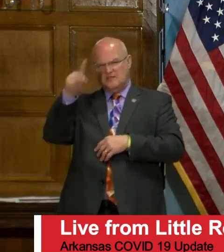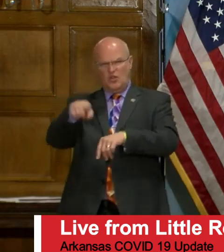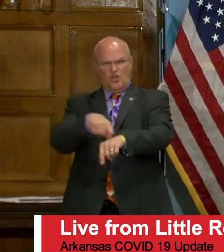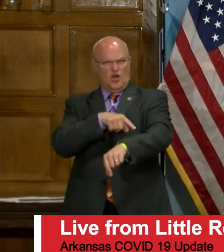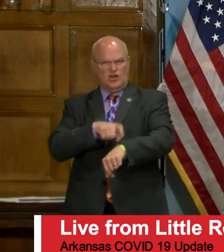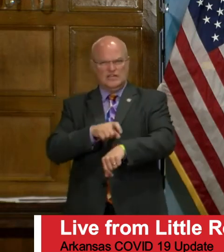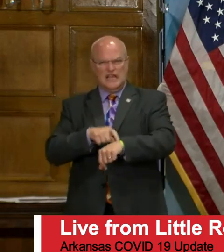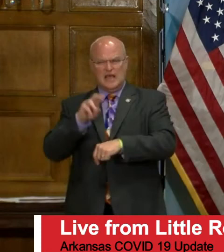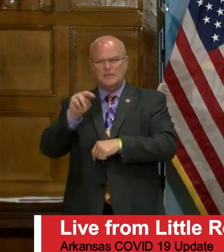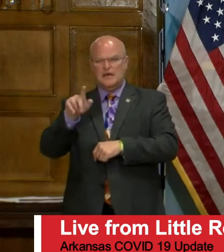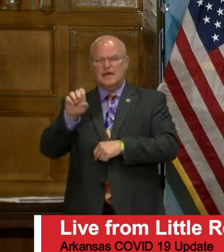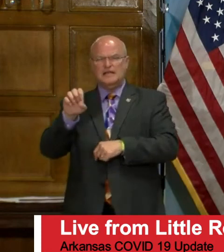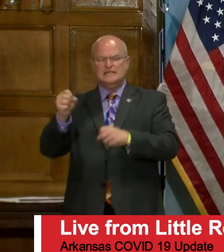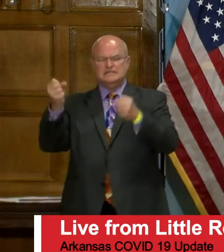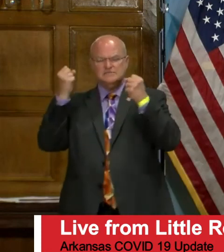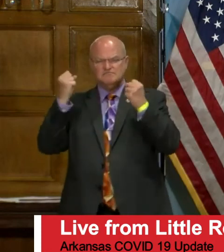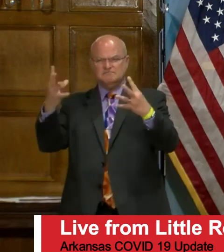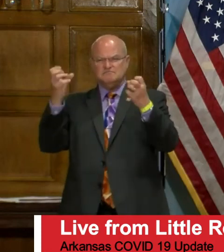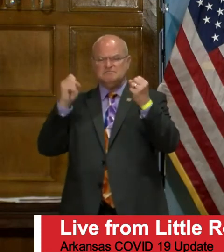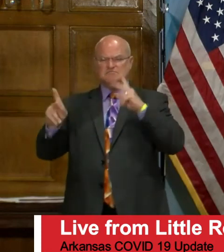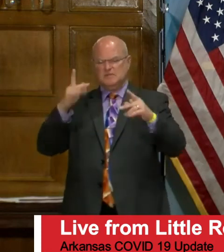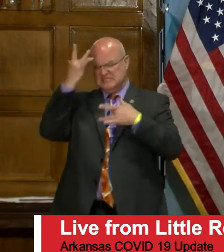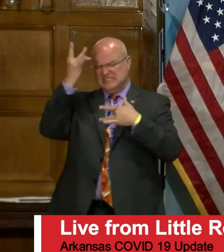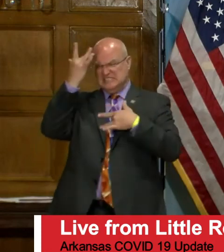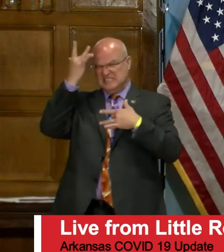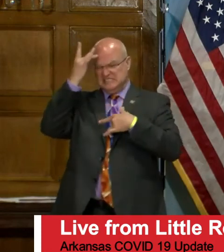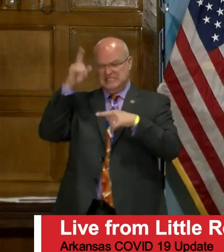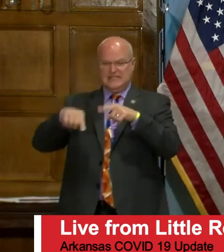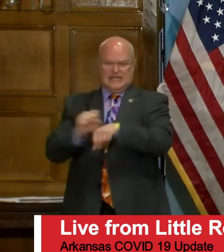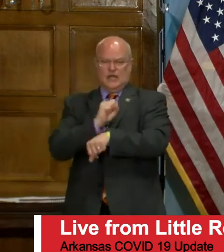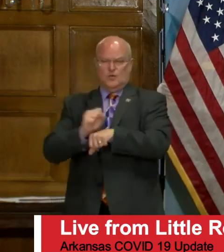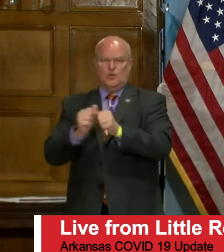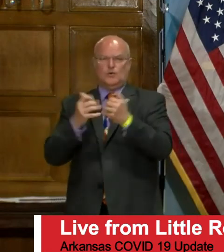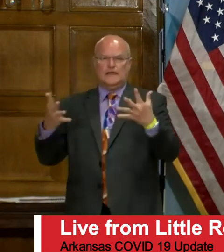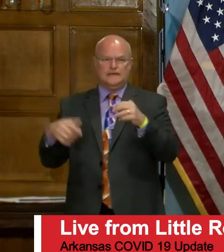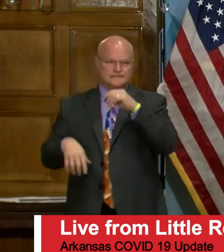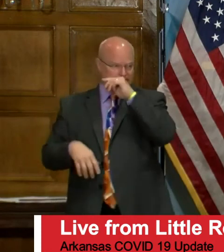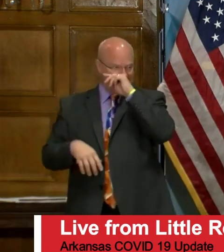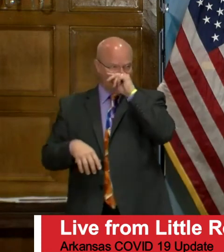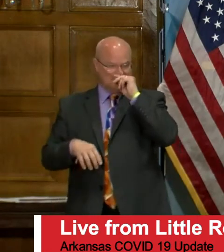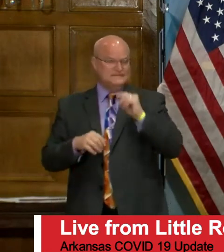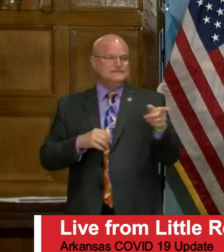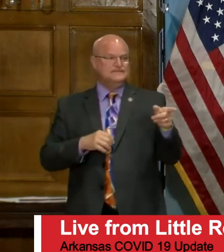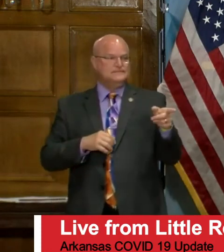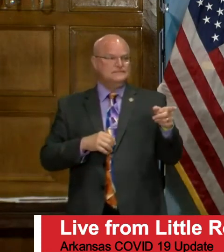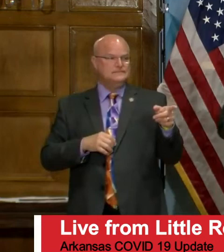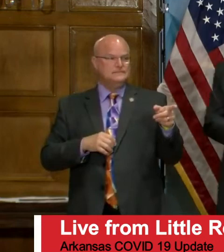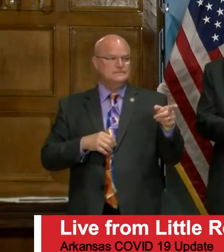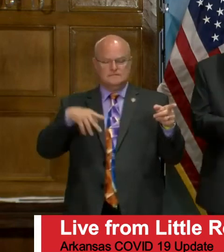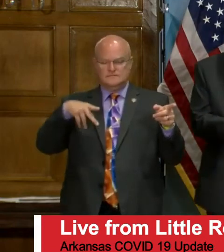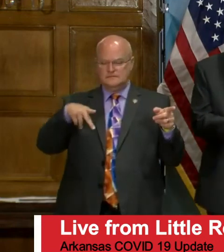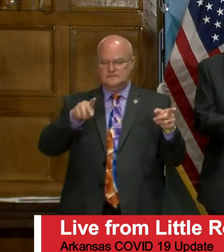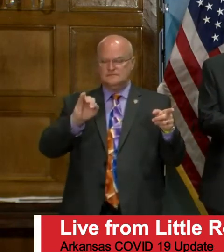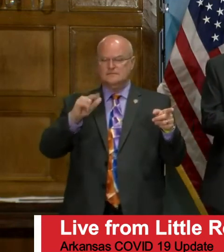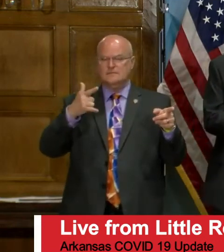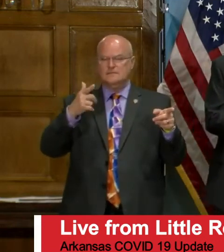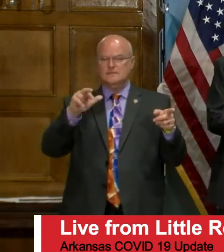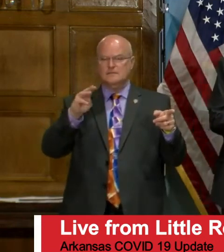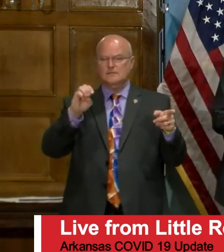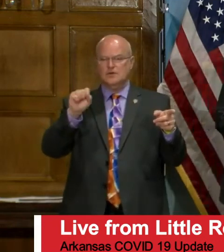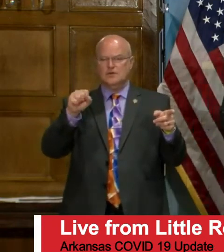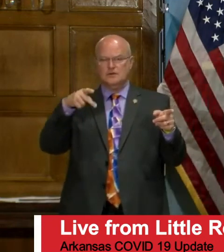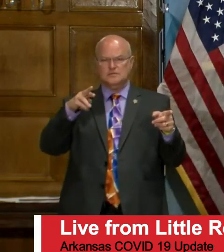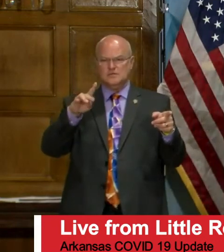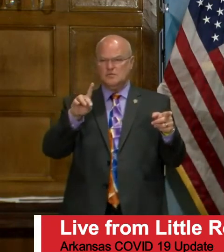of time unless there are just so many people sick they can't continue to function. You mentioned the Pilgrim's Pride plant, just kind of along the